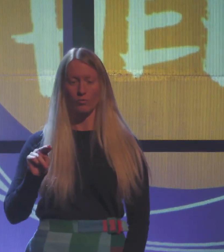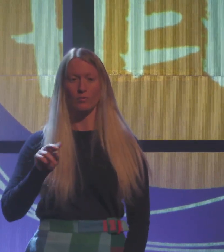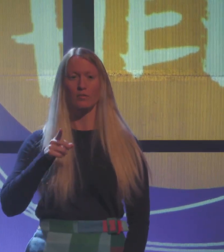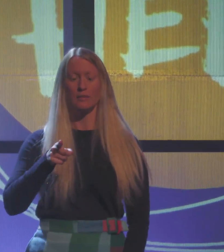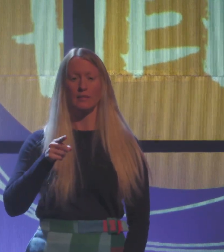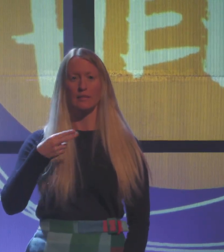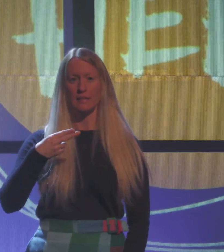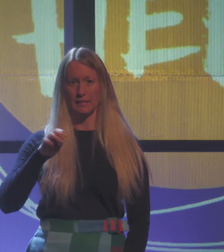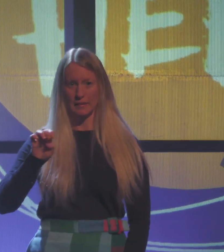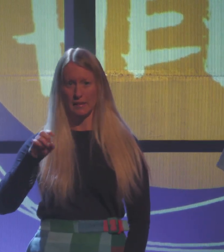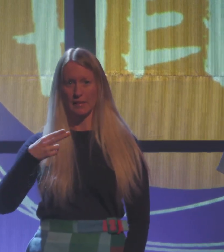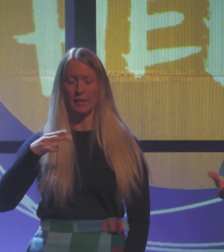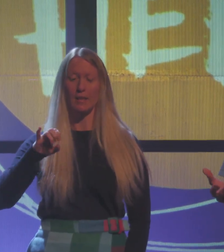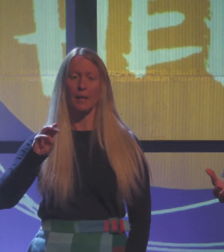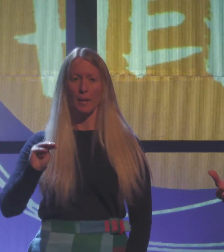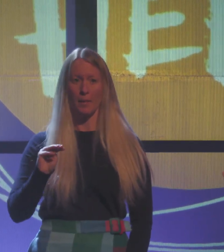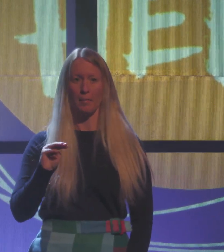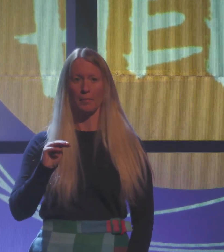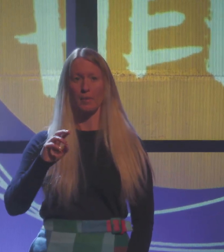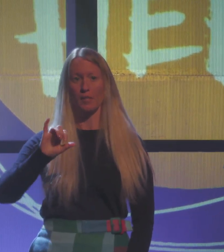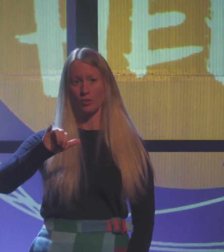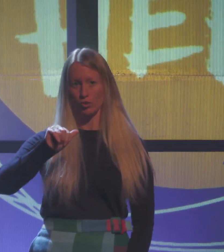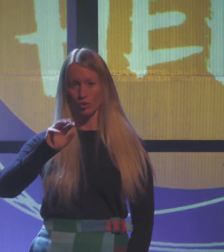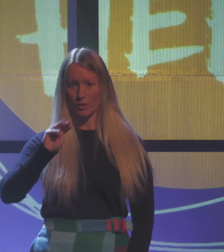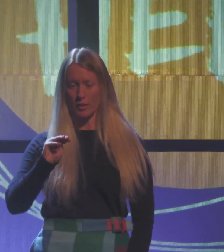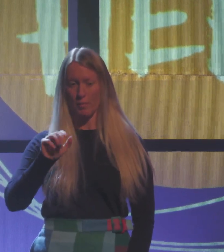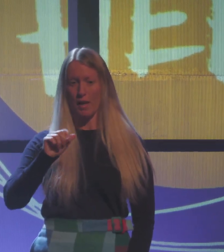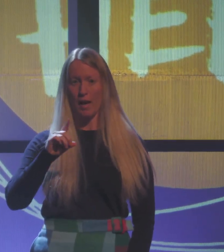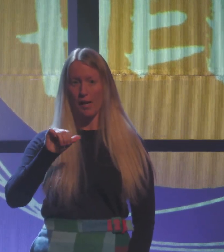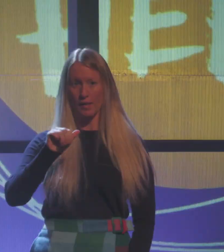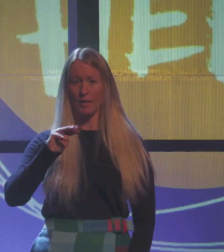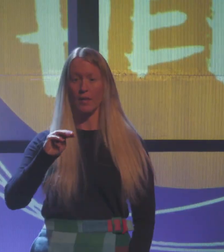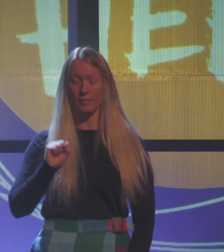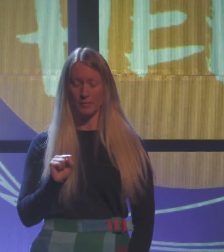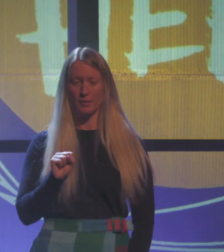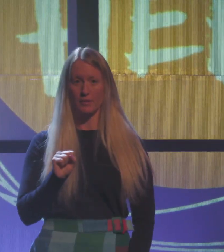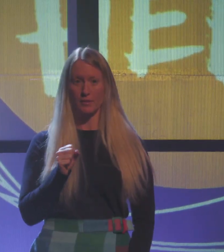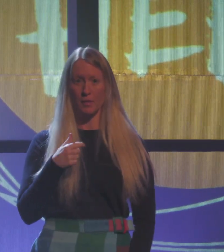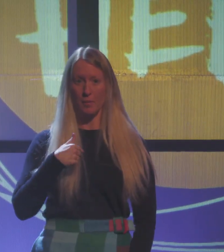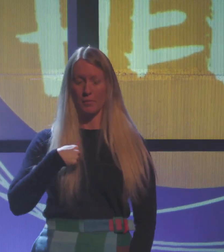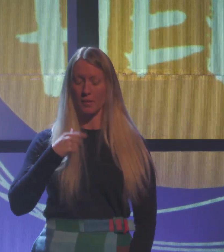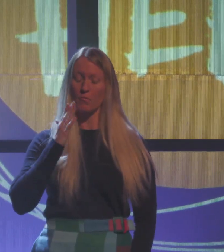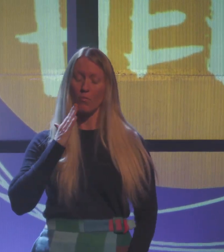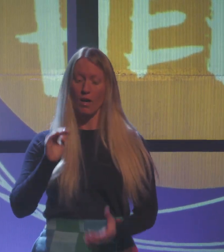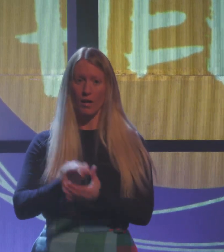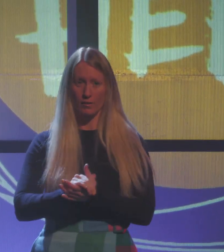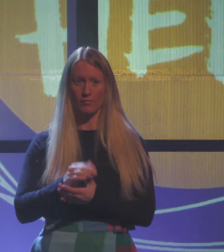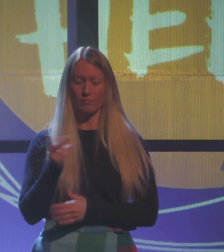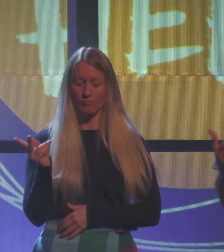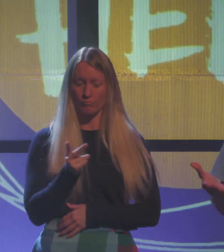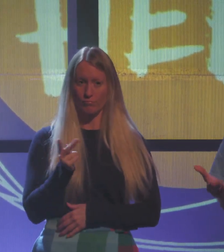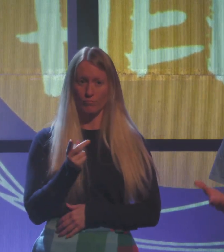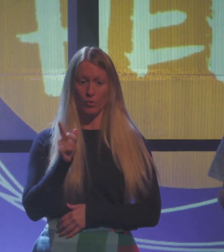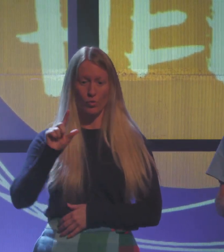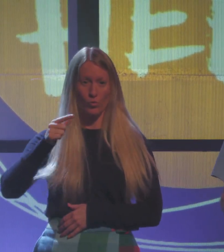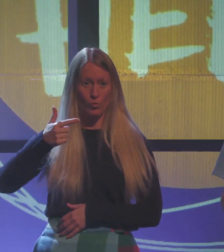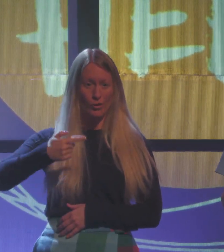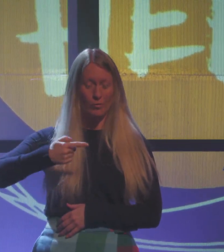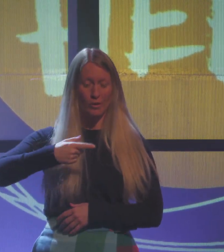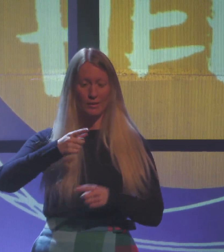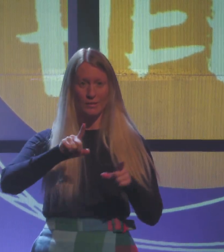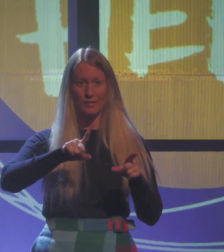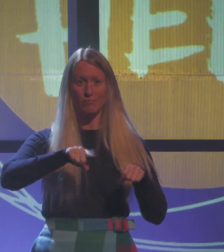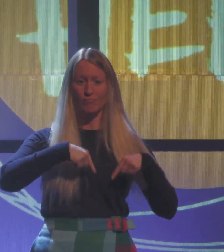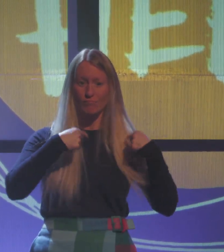and I have been participating here at Crossroads for over 21 years. Our first service here was the opening weekend service in this